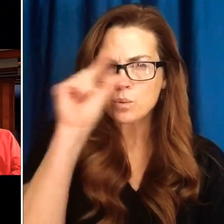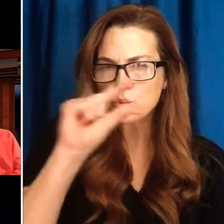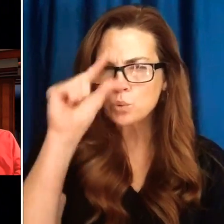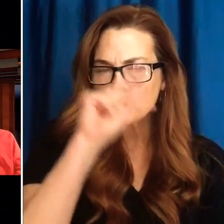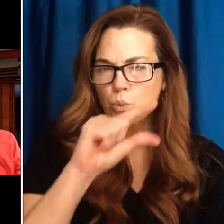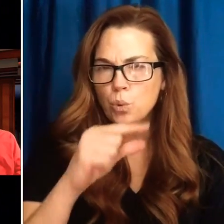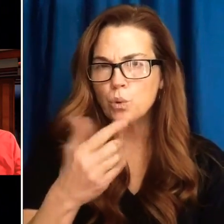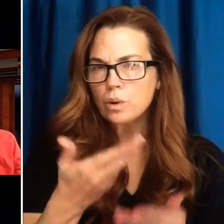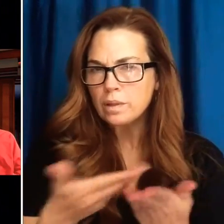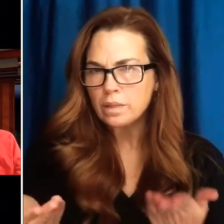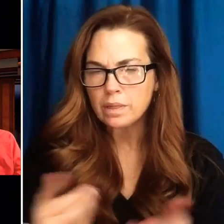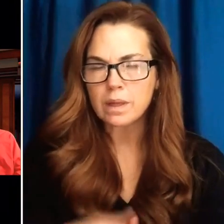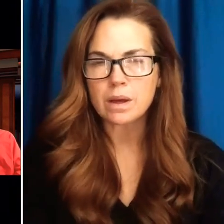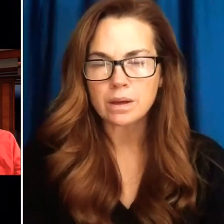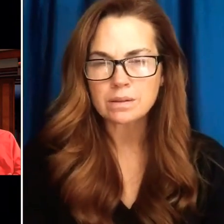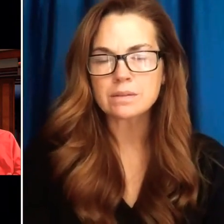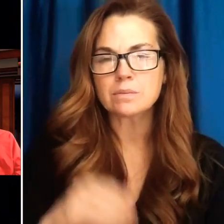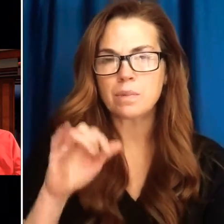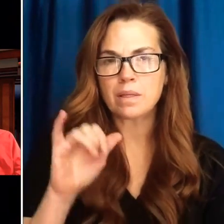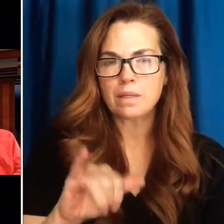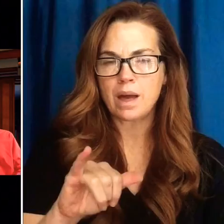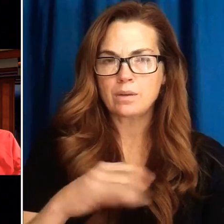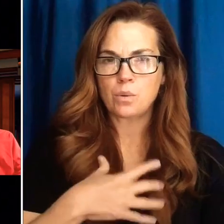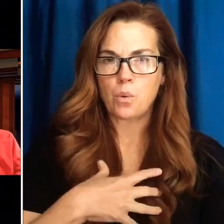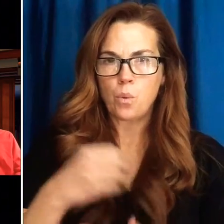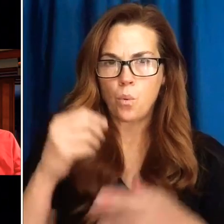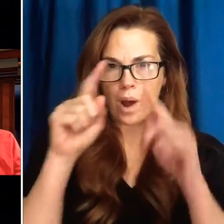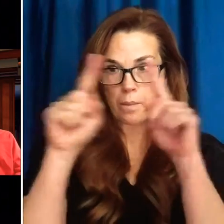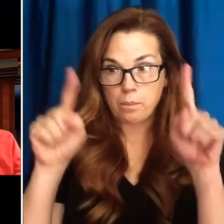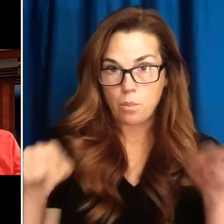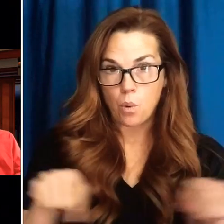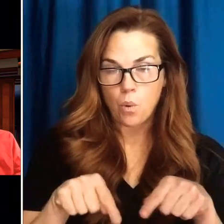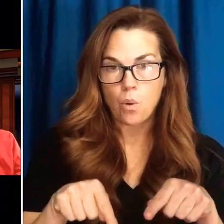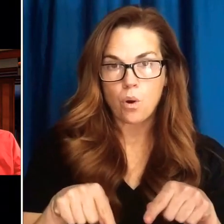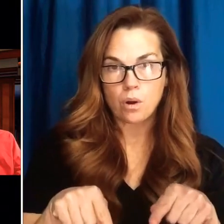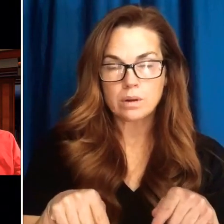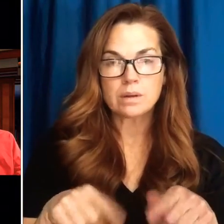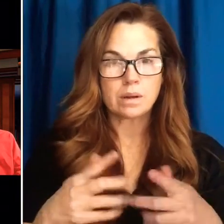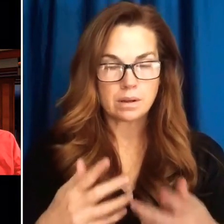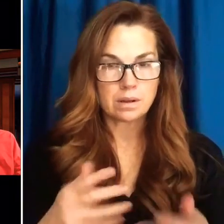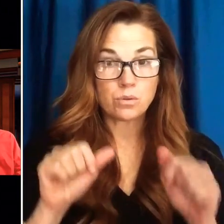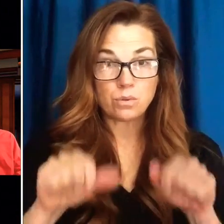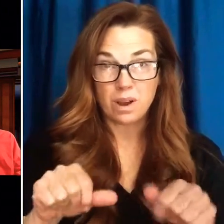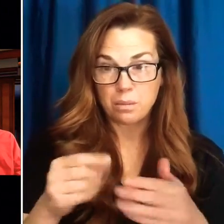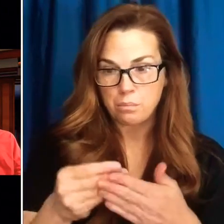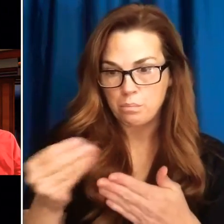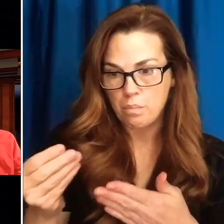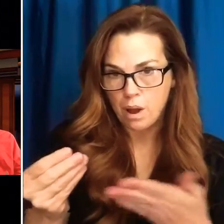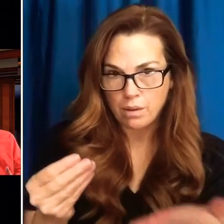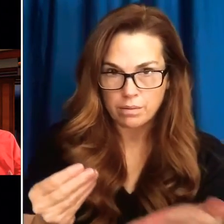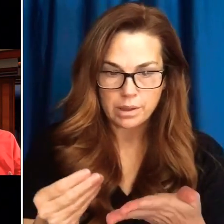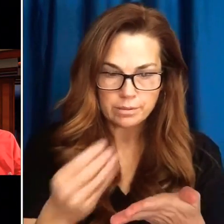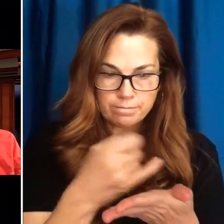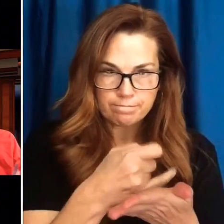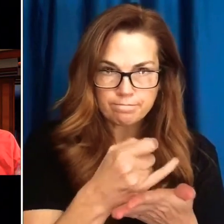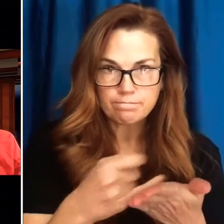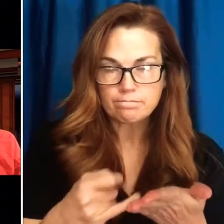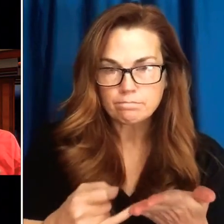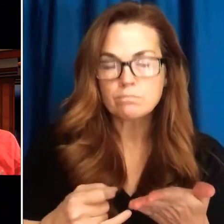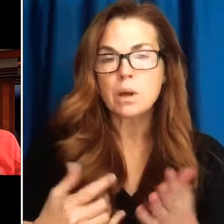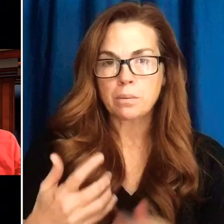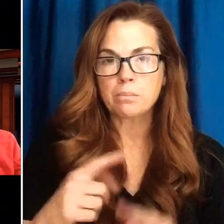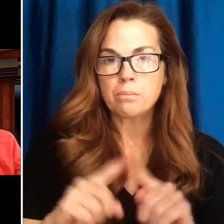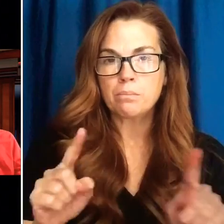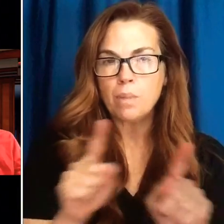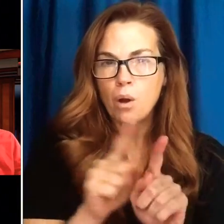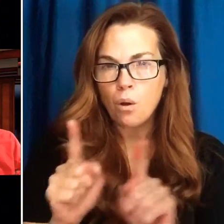whiteboard. However, there's also a software that goes with it, which is available in the G Suite, and I've been using it in my classroom, and the students love it. So today I want to